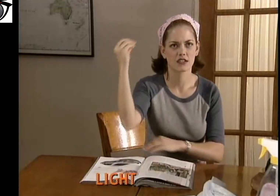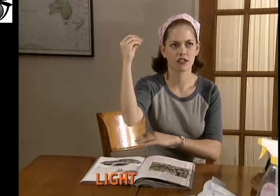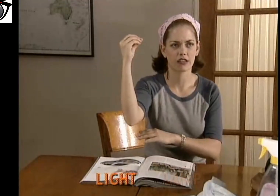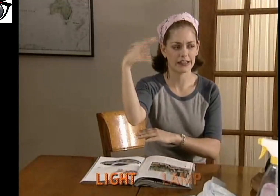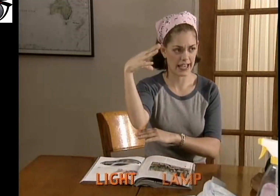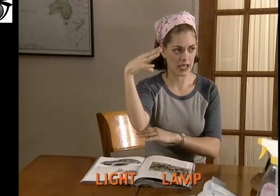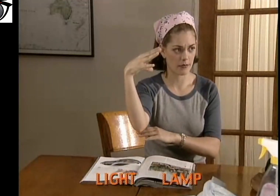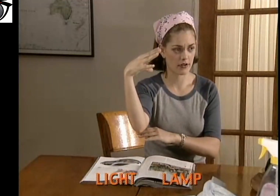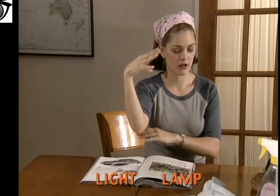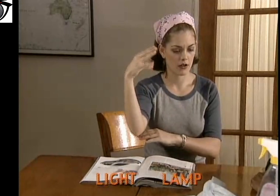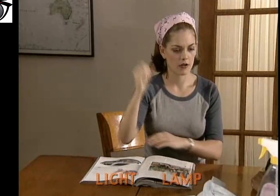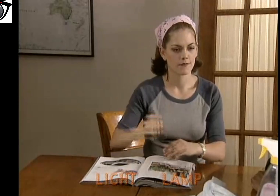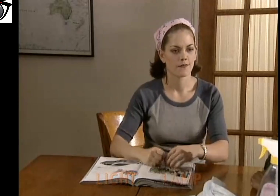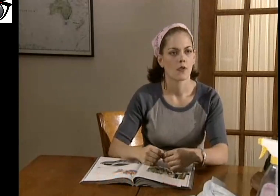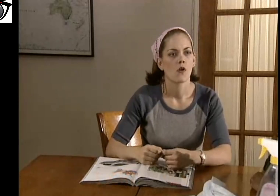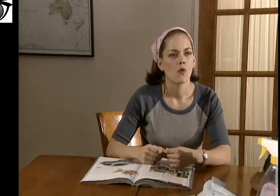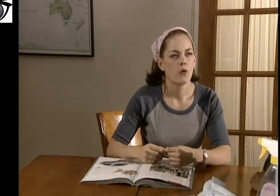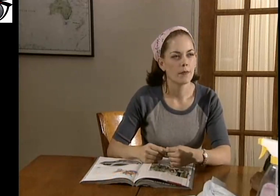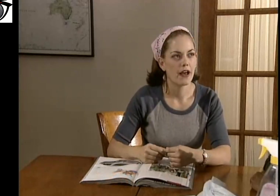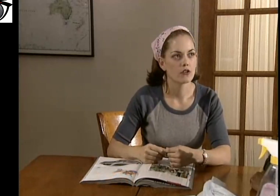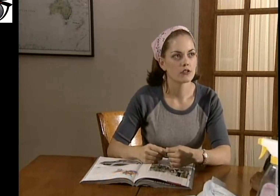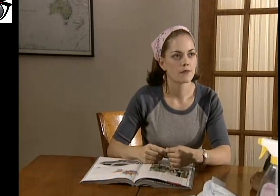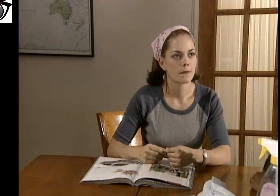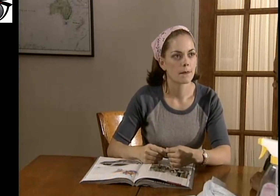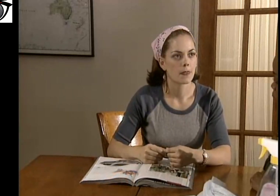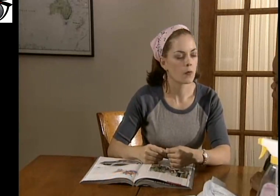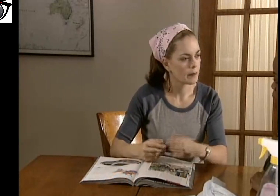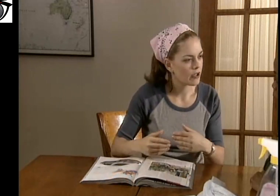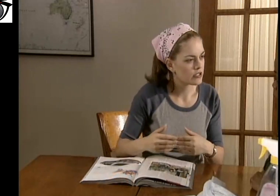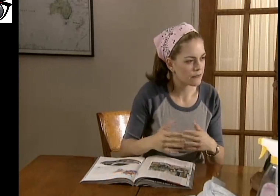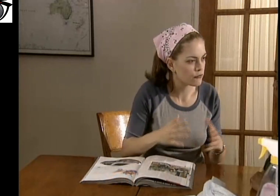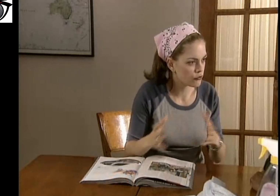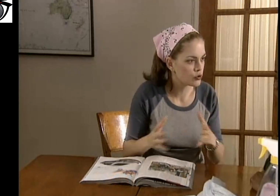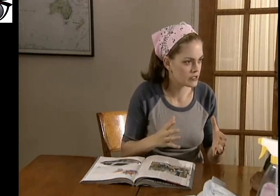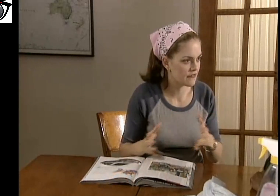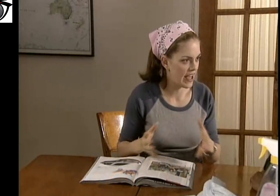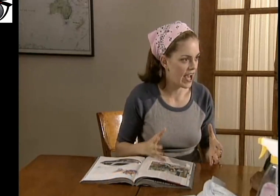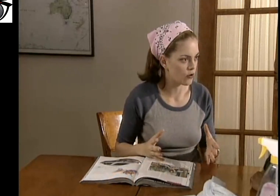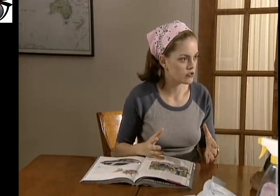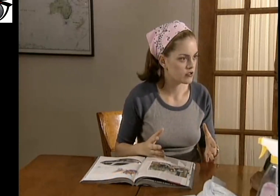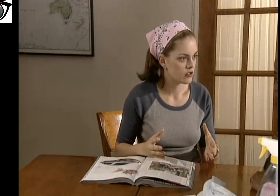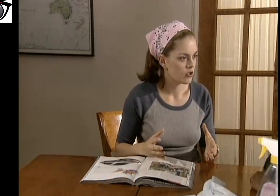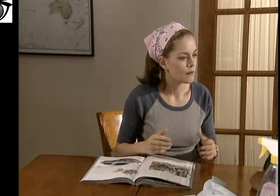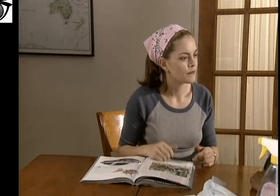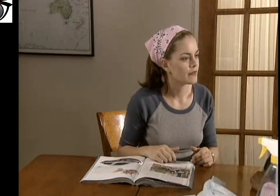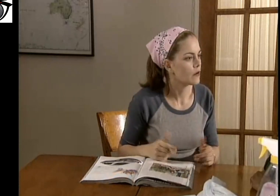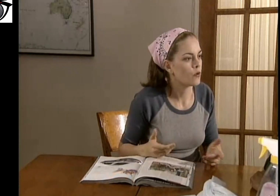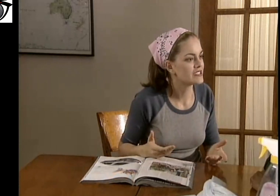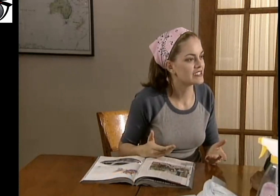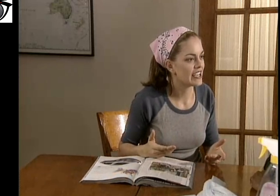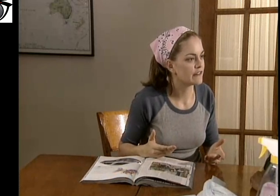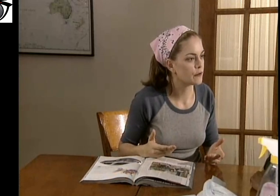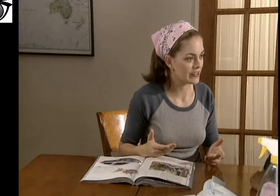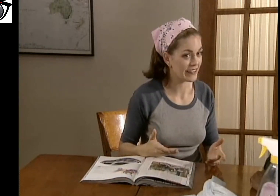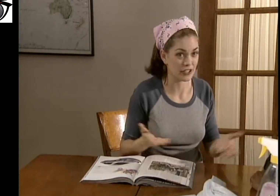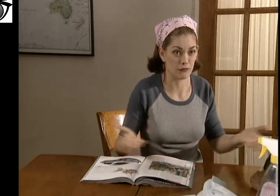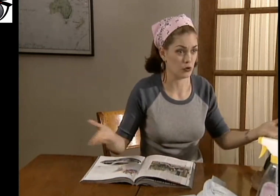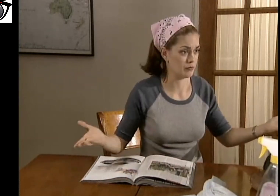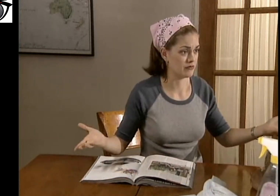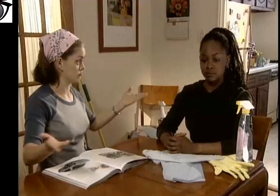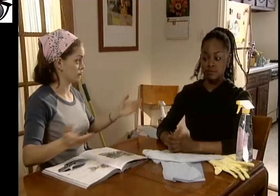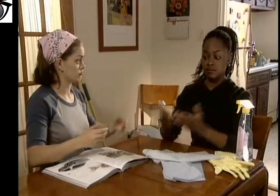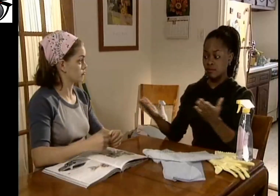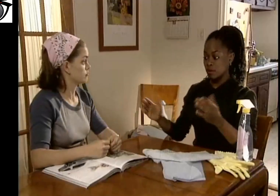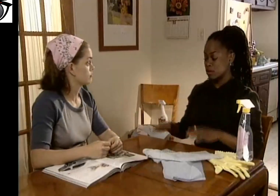Light and lamp. What about different rooms of the house? What's the sign for